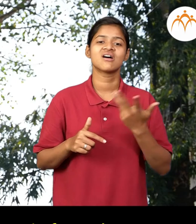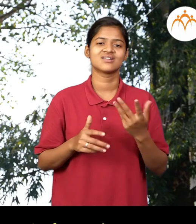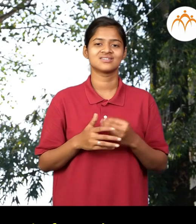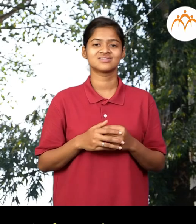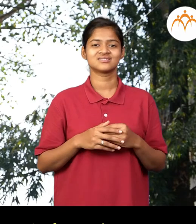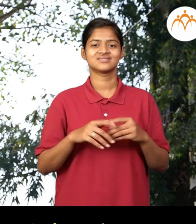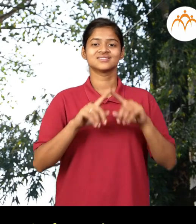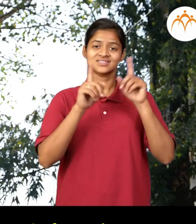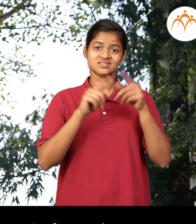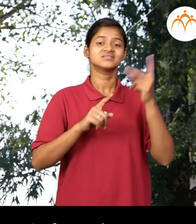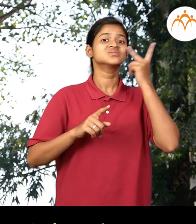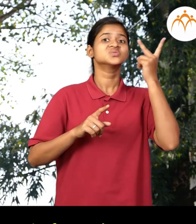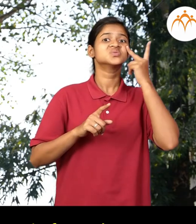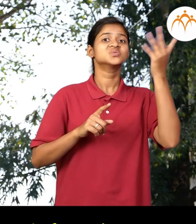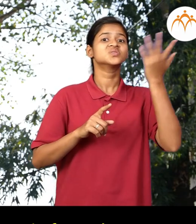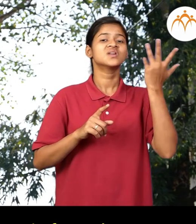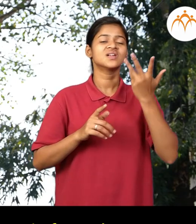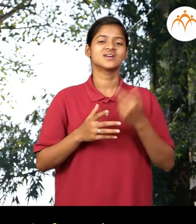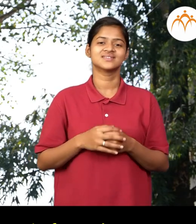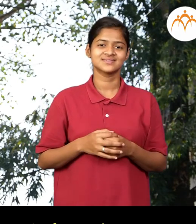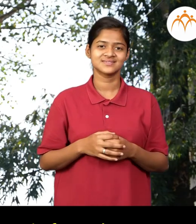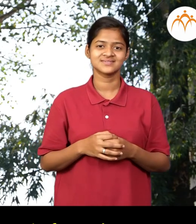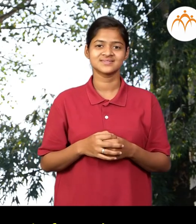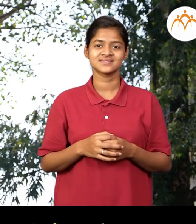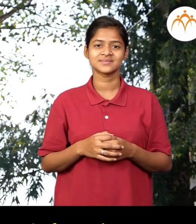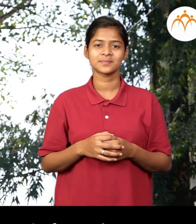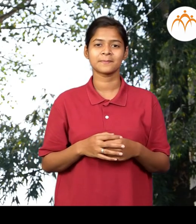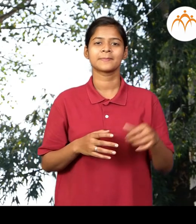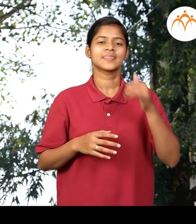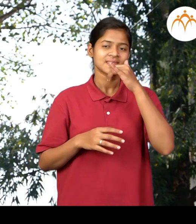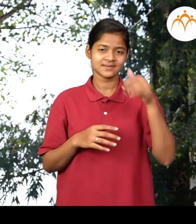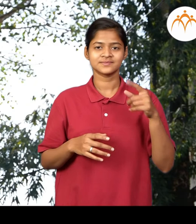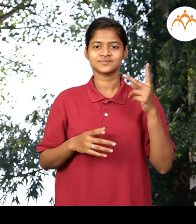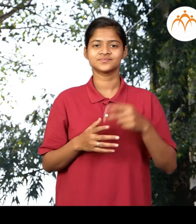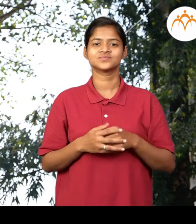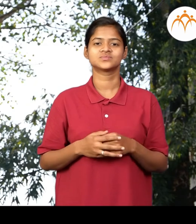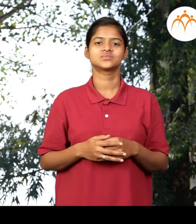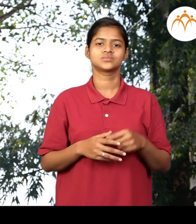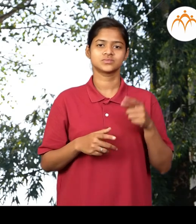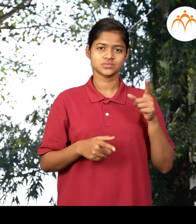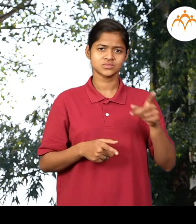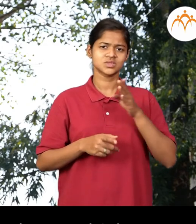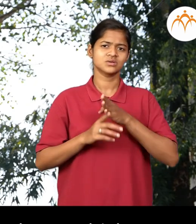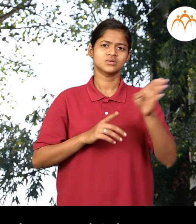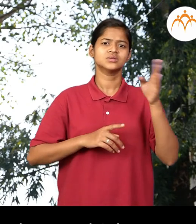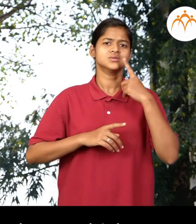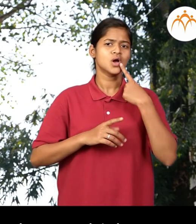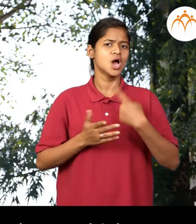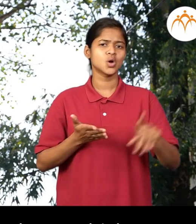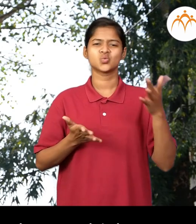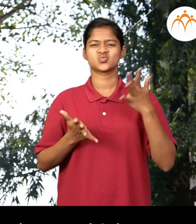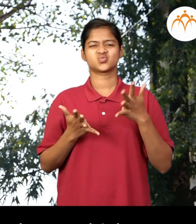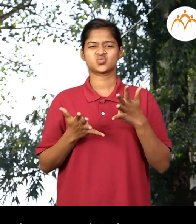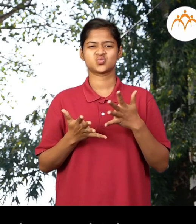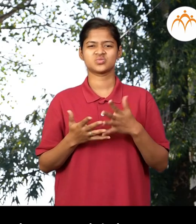Dada said, vehicles cannot exit from here. They can only enter. There are